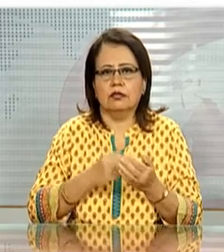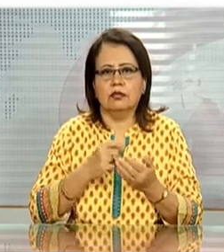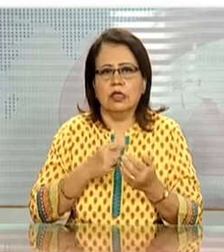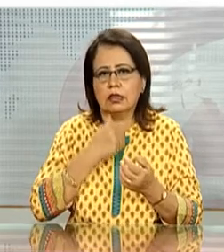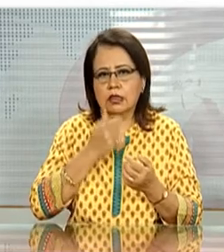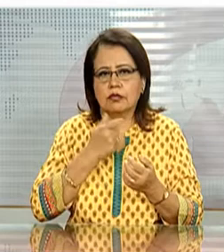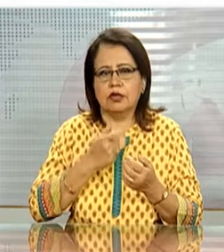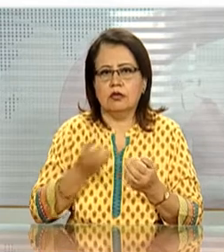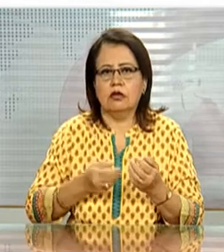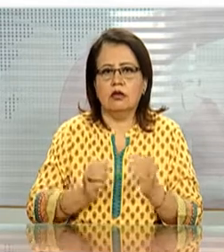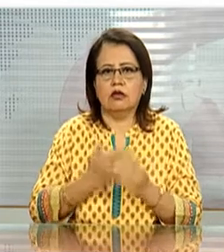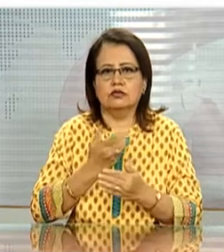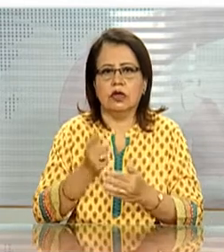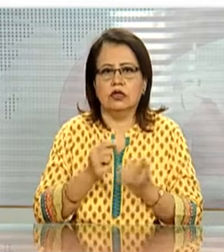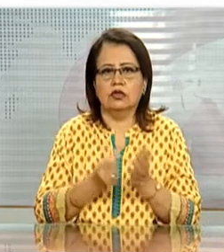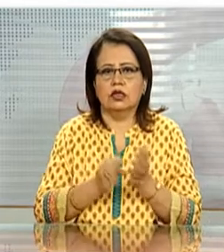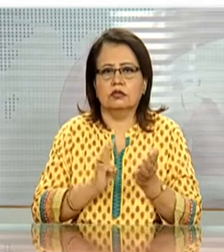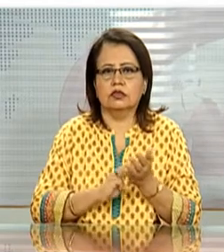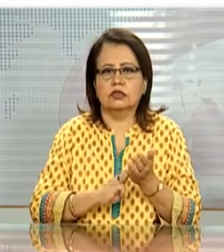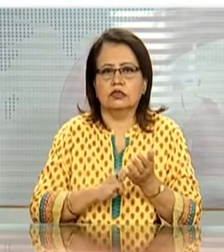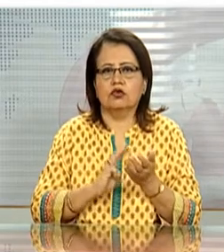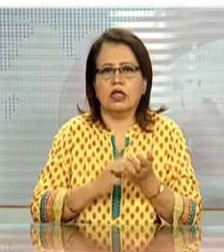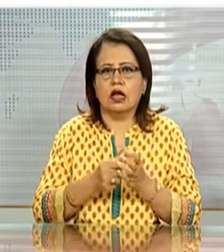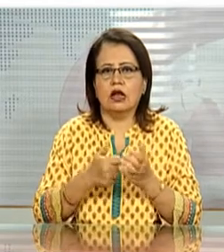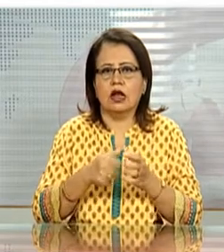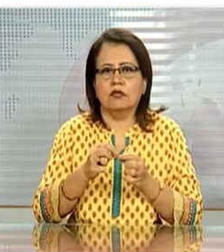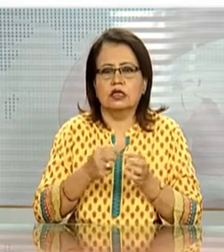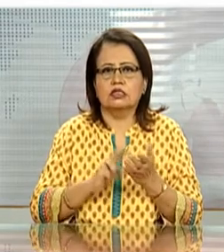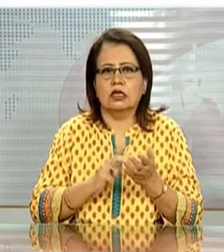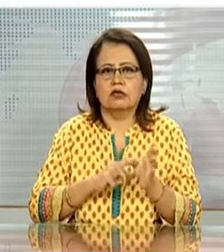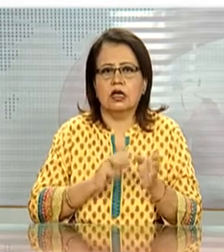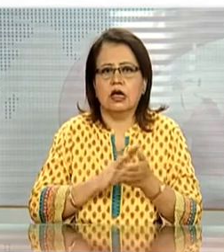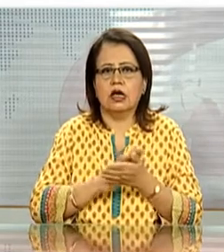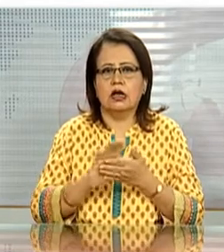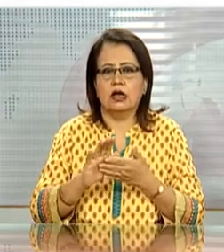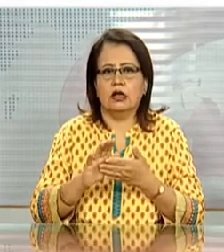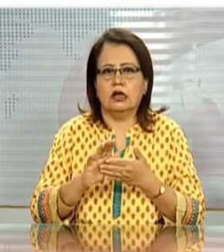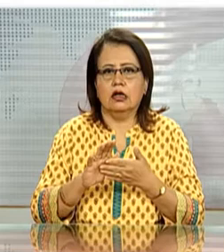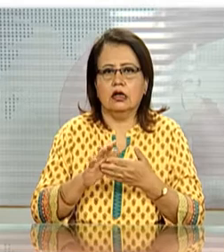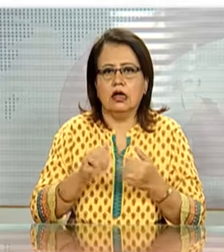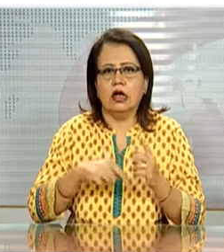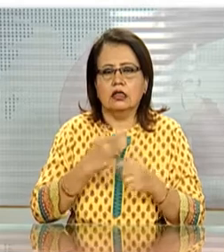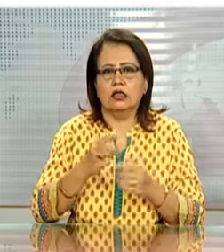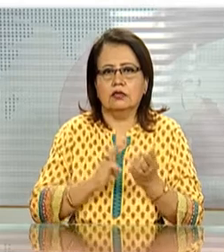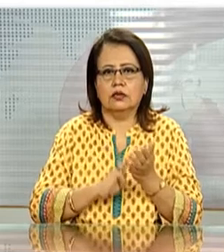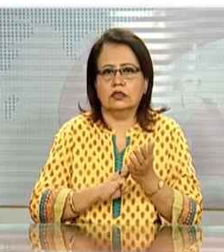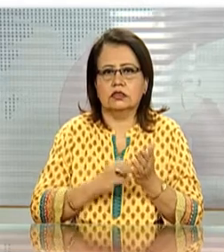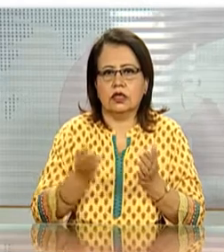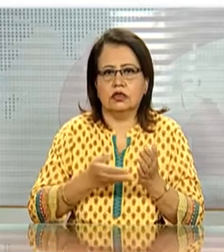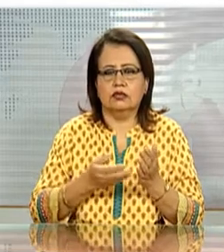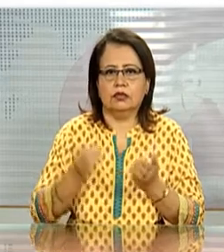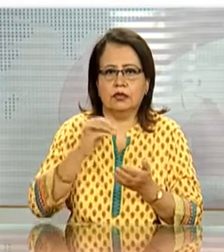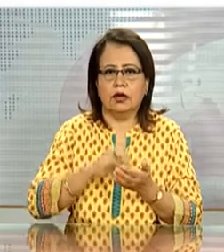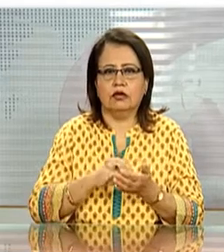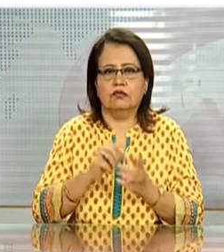them the campaign will be launched by Union Minister MTAR Bas nakaki from harana Mad other Union ministers are